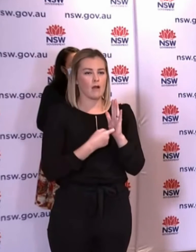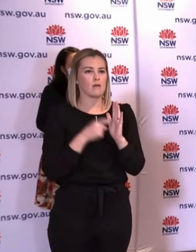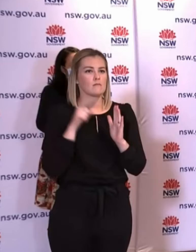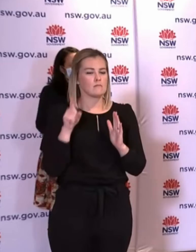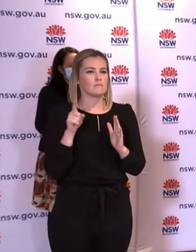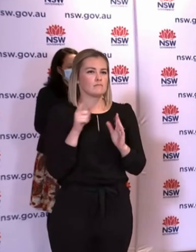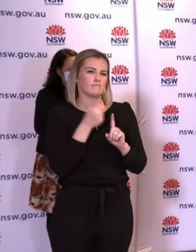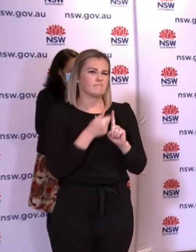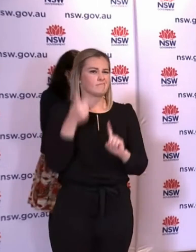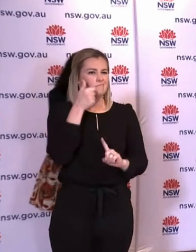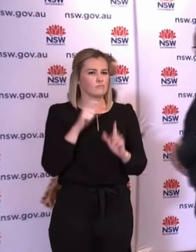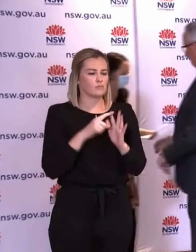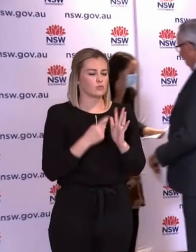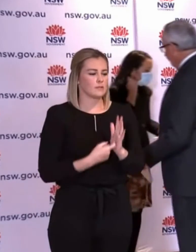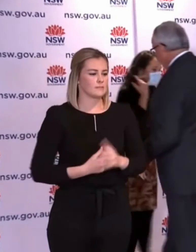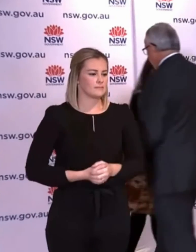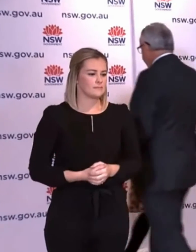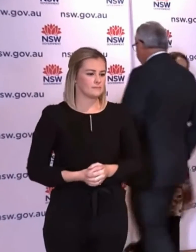Health Officer.